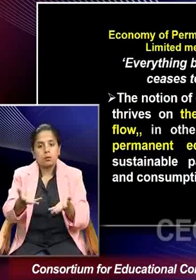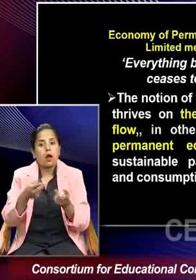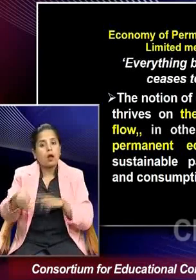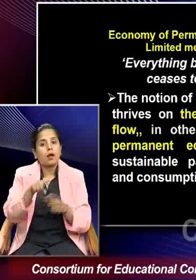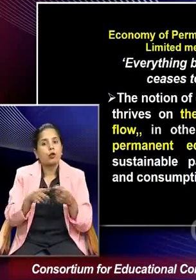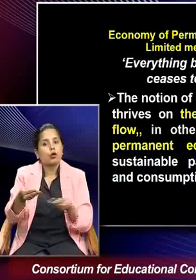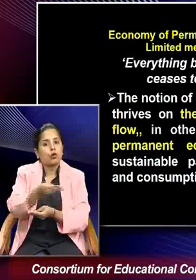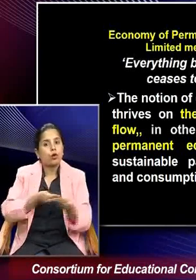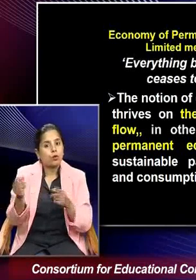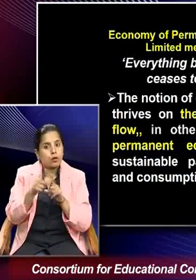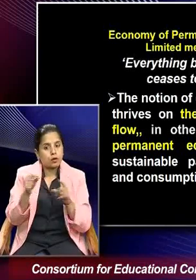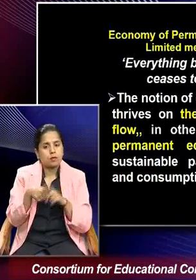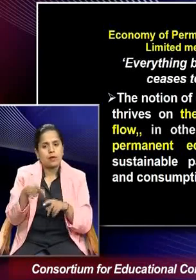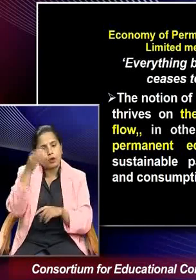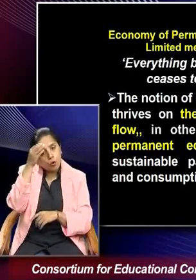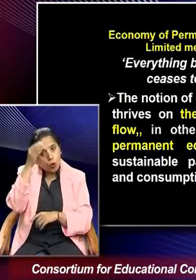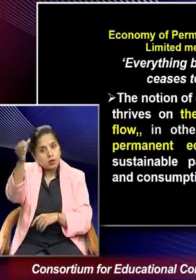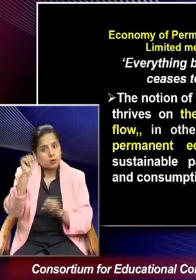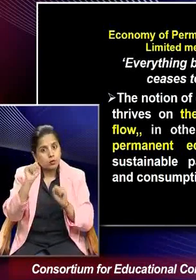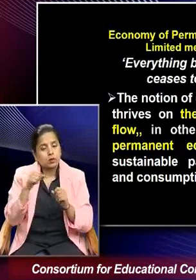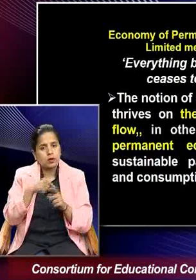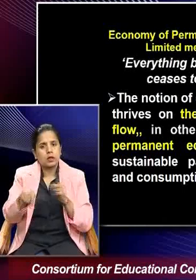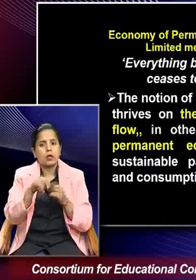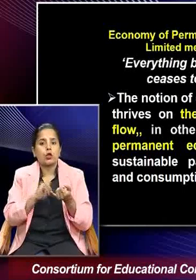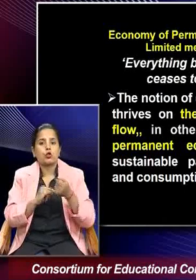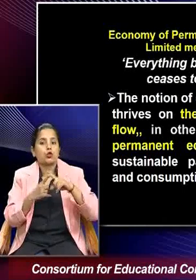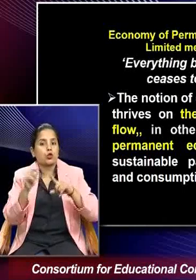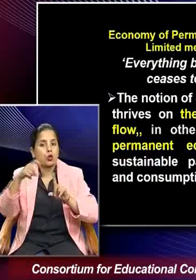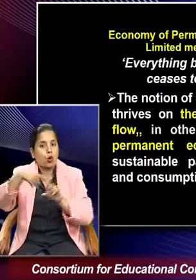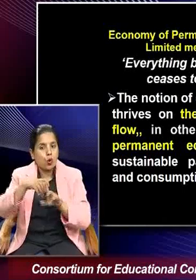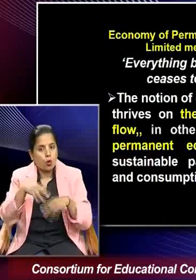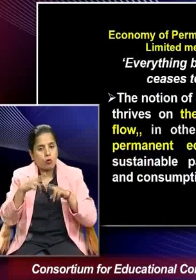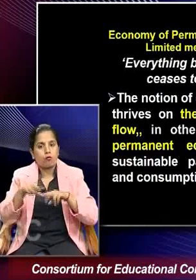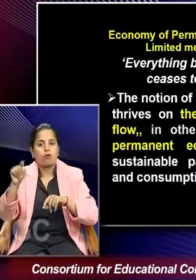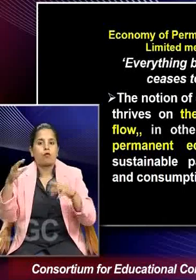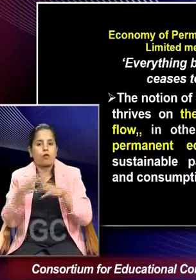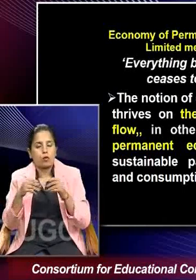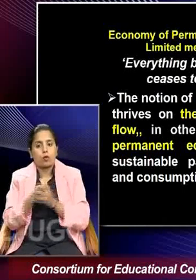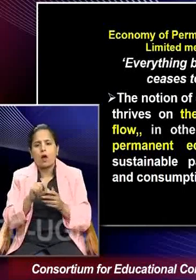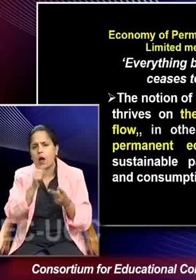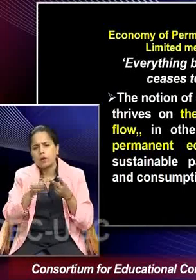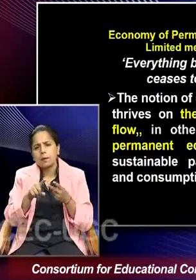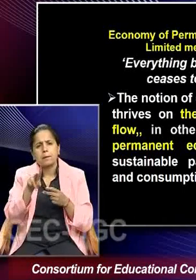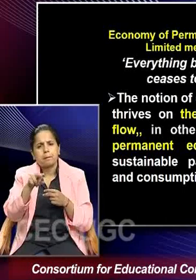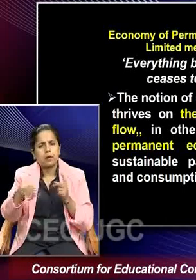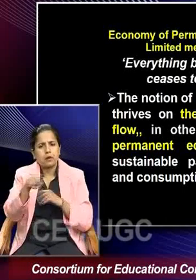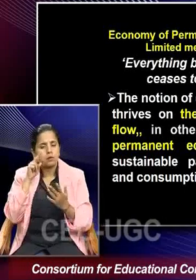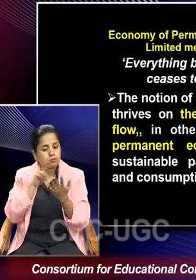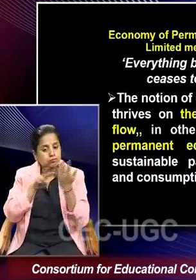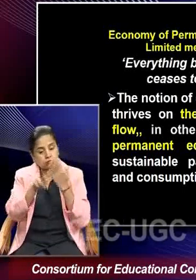economics. It is the concept of stock and flow. In other words, transient and permanent